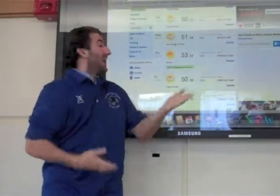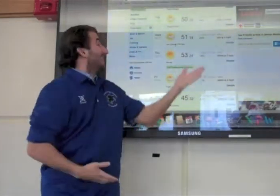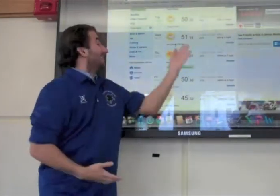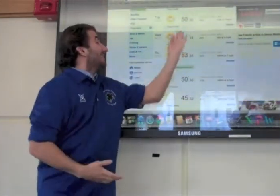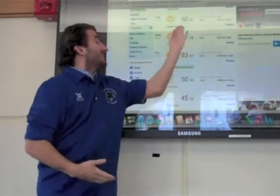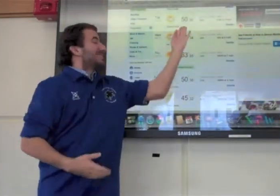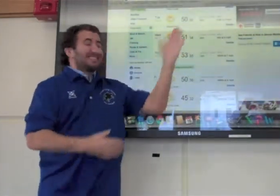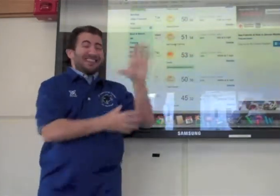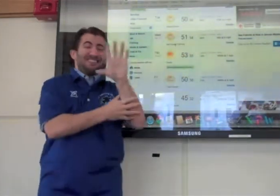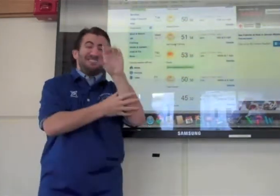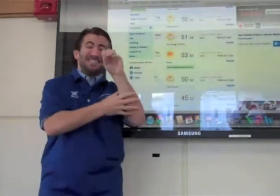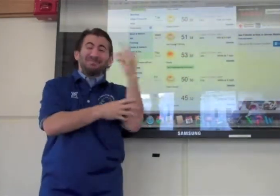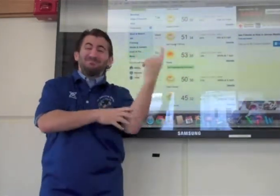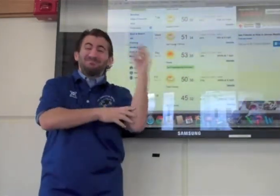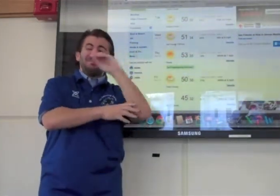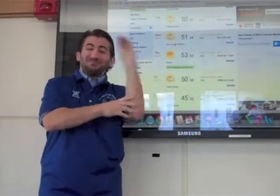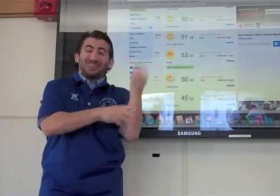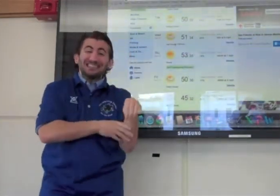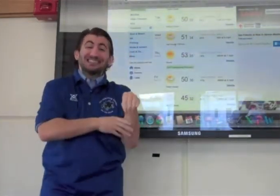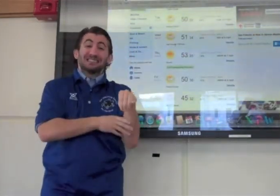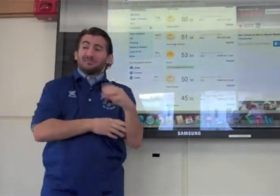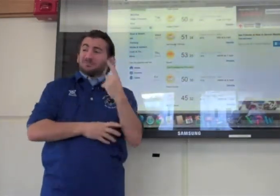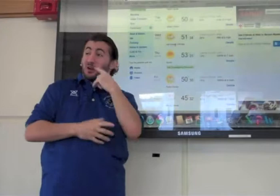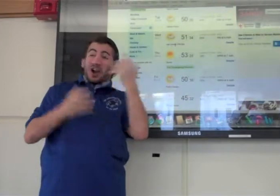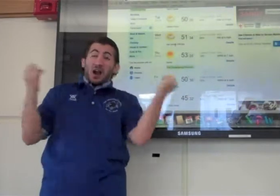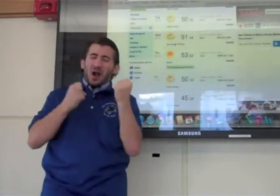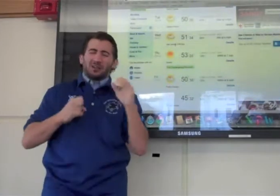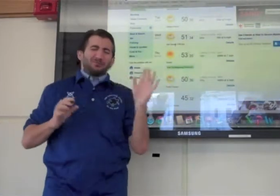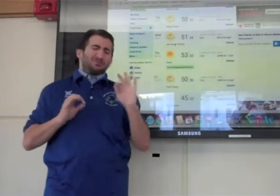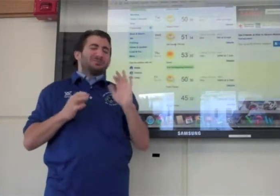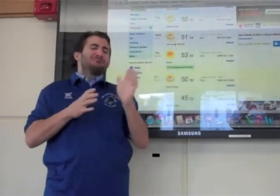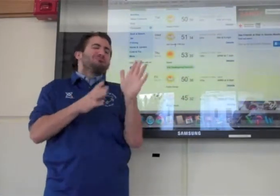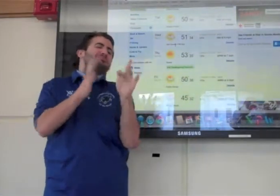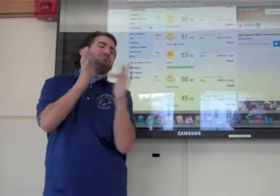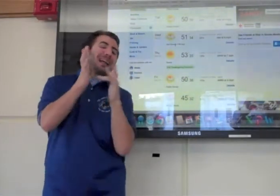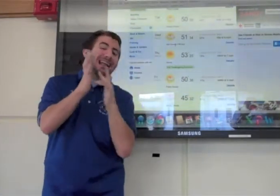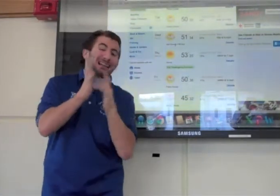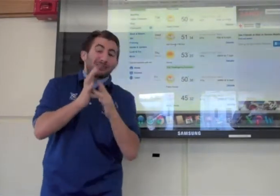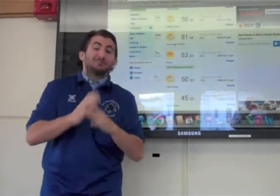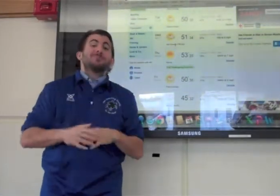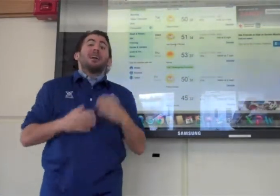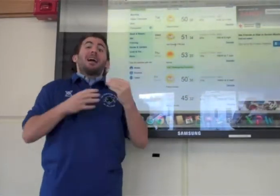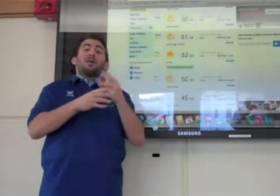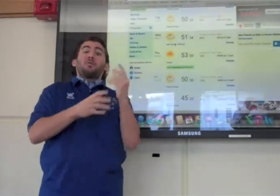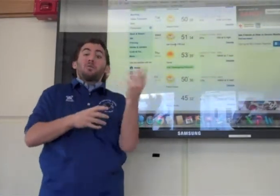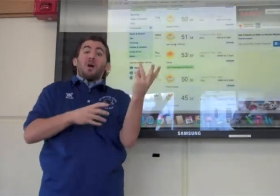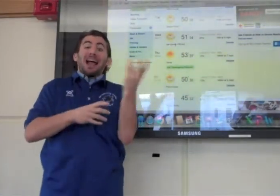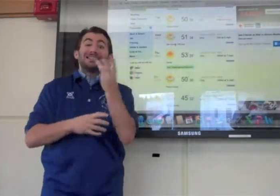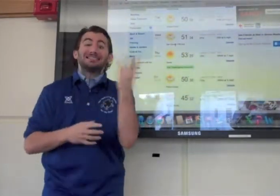for our Thanksgiving dinner, and we have some good temperature, 51 degrees.